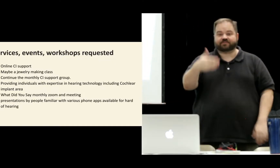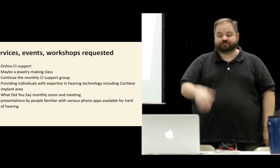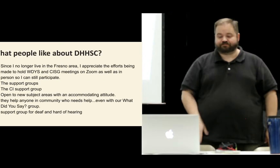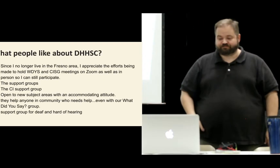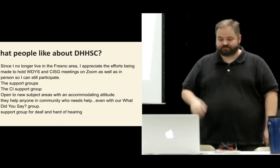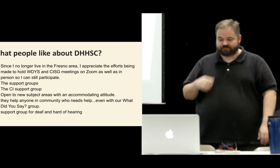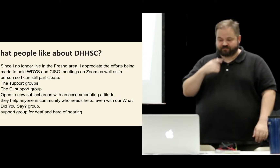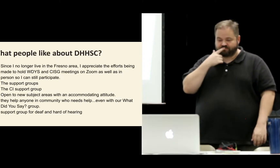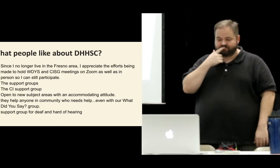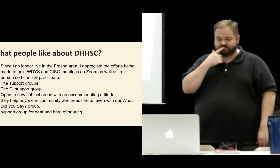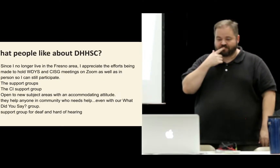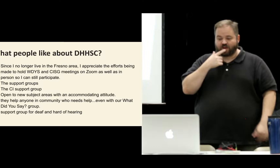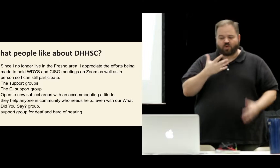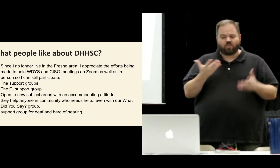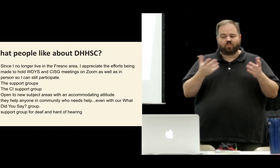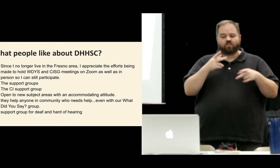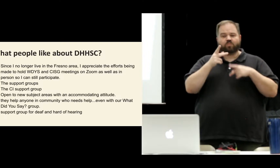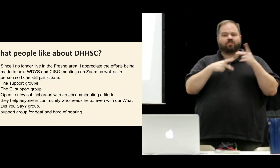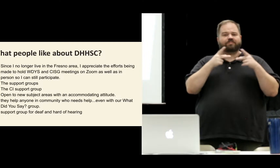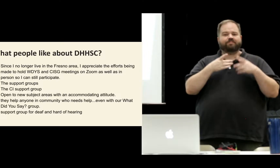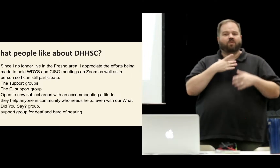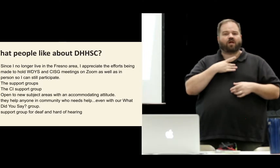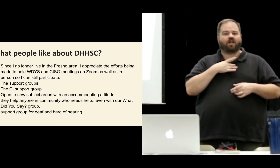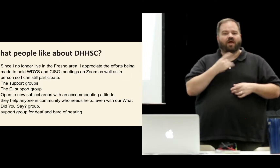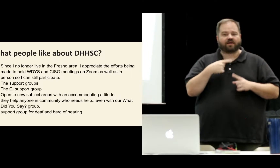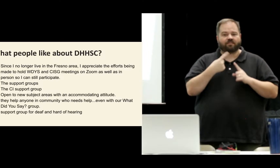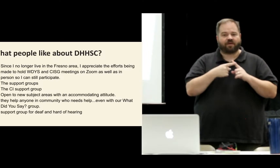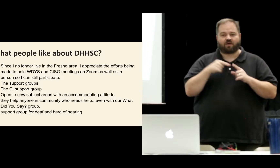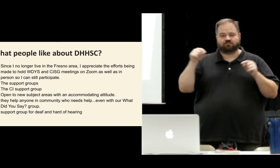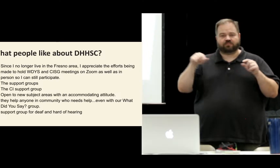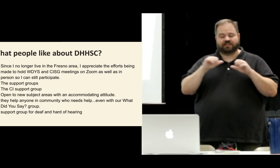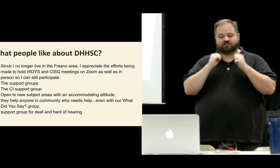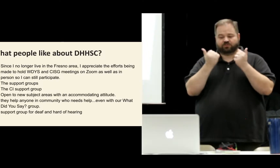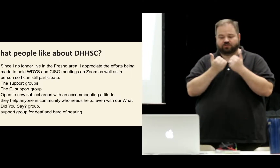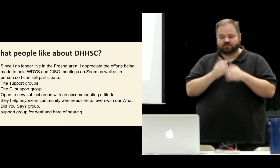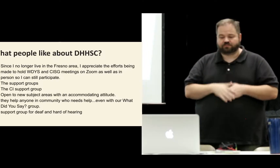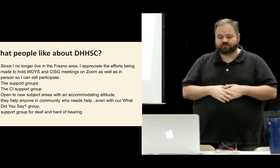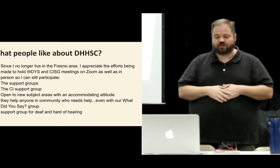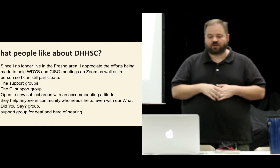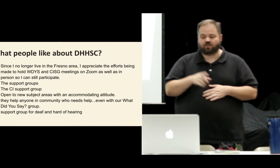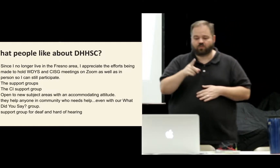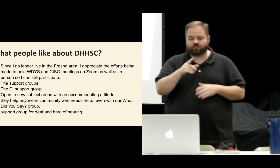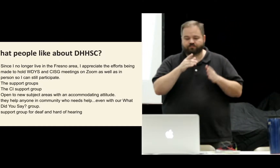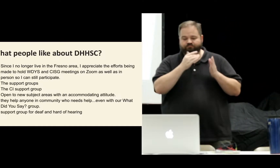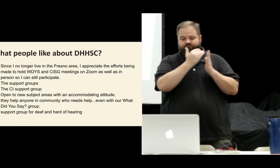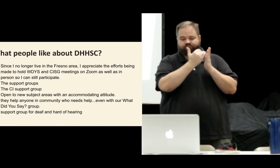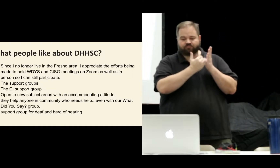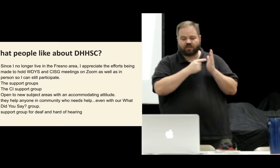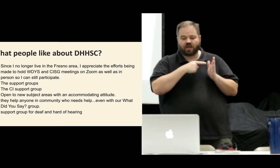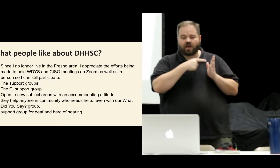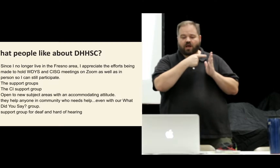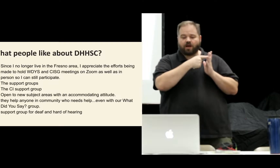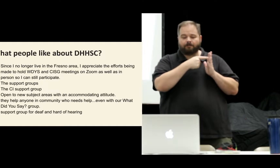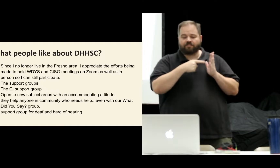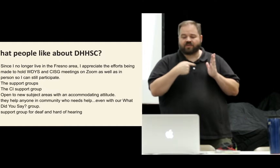And the 4 people from the CI group responded to this survey. The other question is what people like about